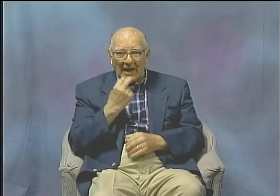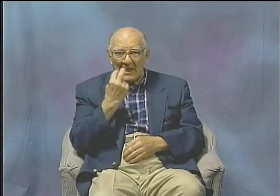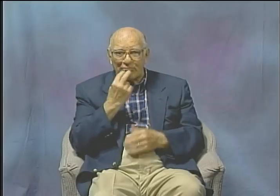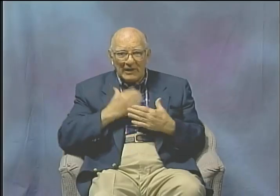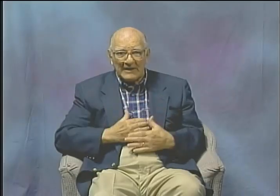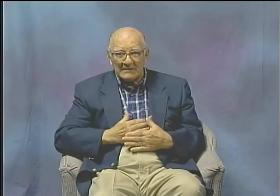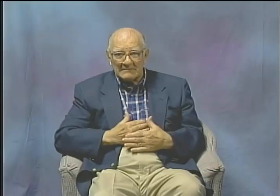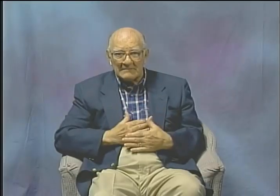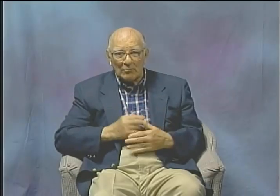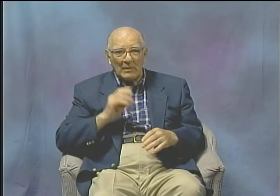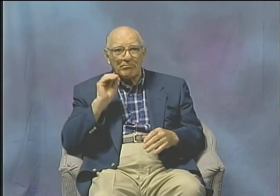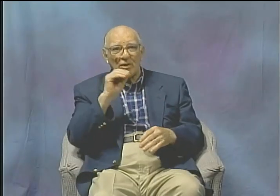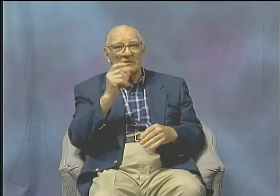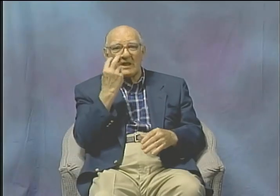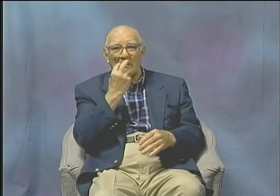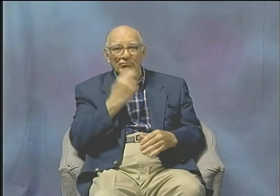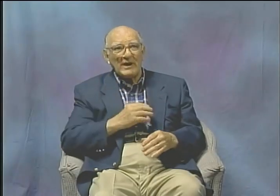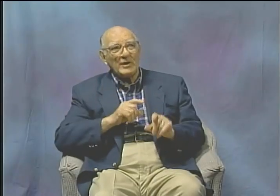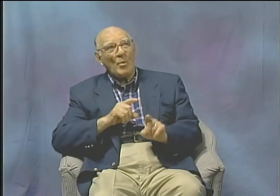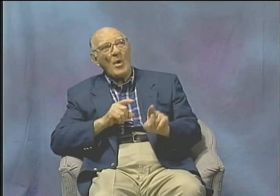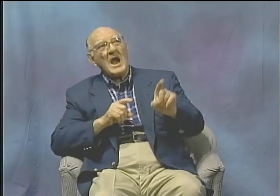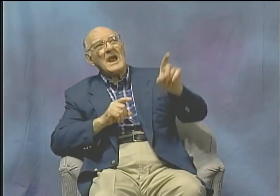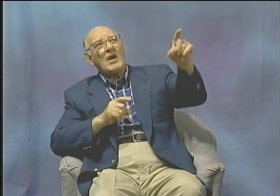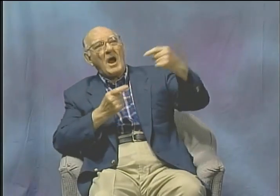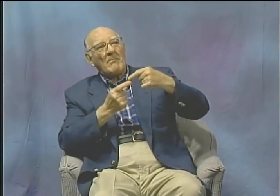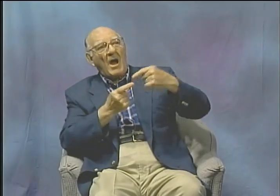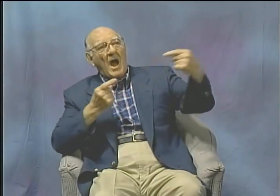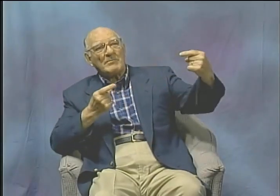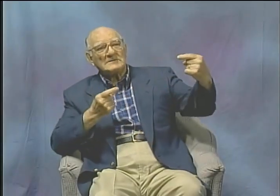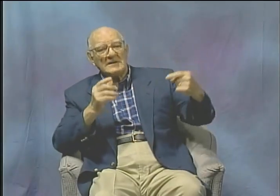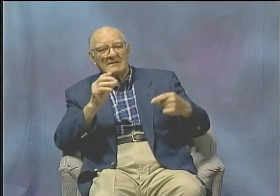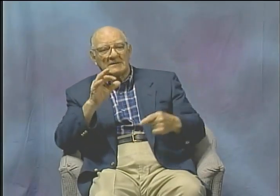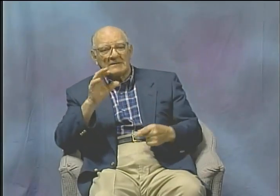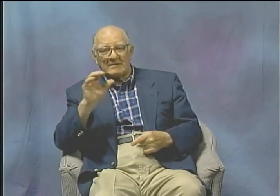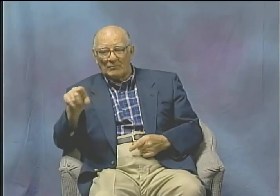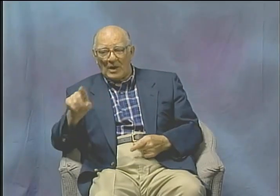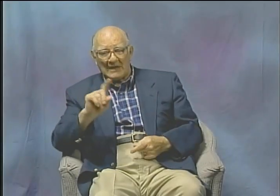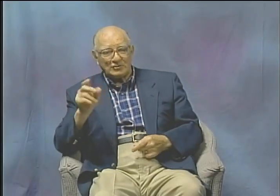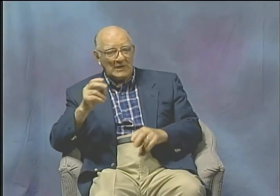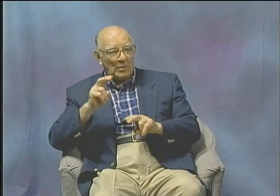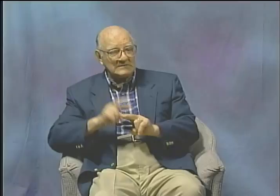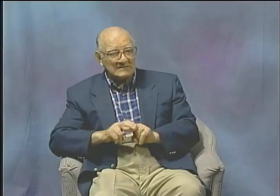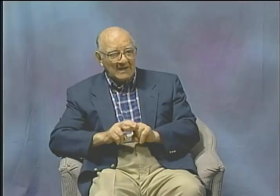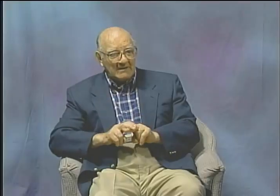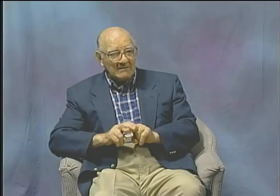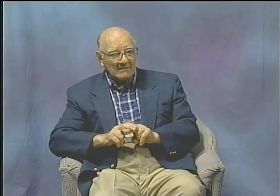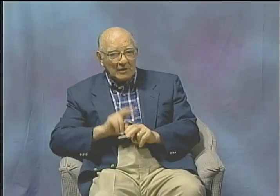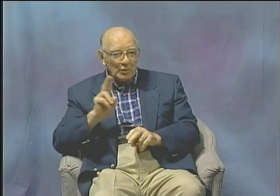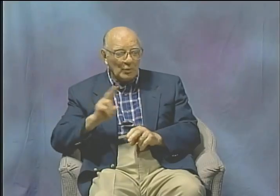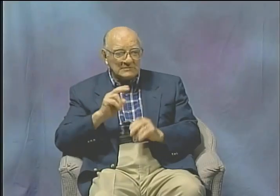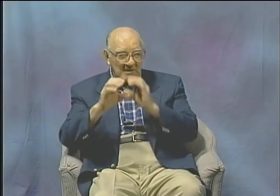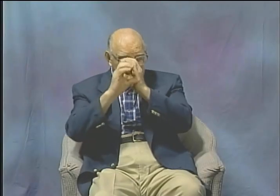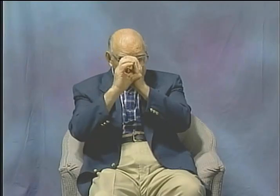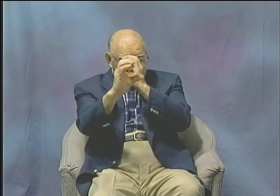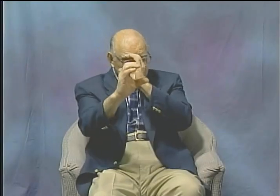lip reader? And we put the lip reader way up opposite where she was sitting, using